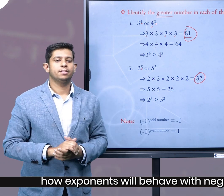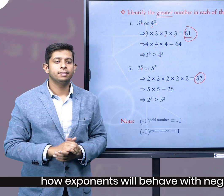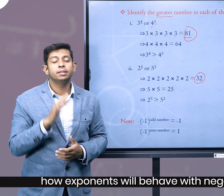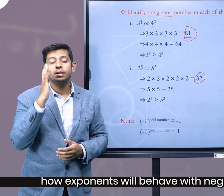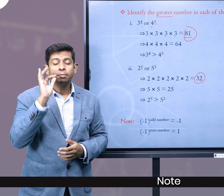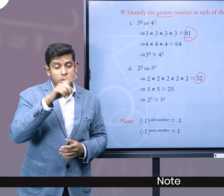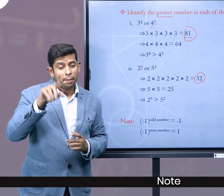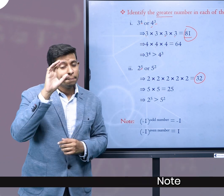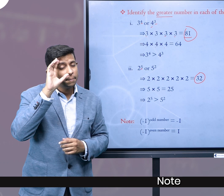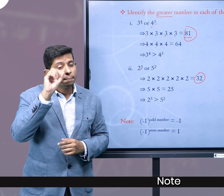Note,